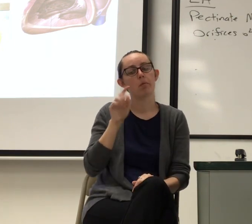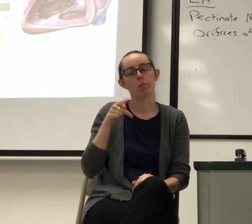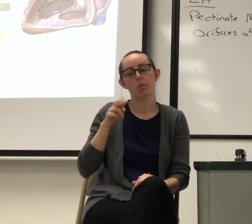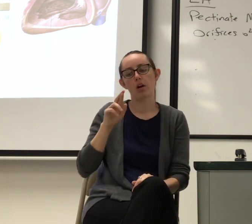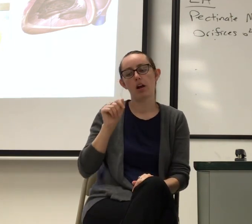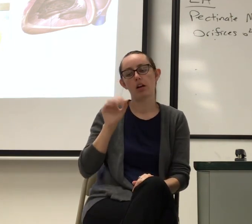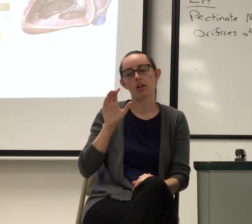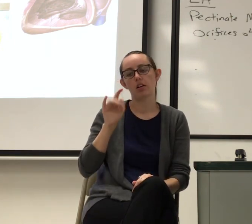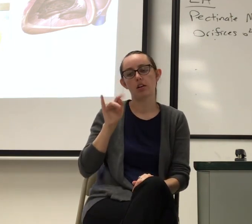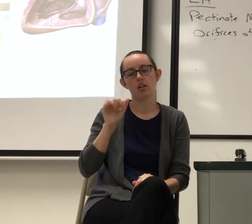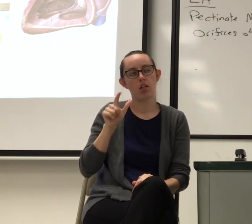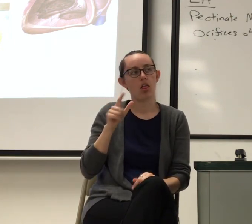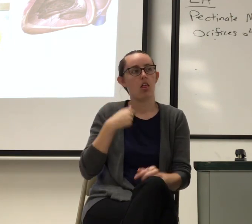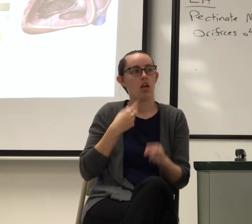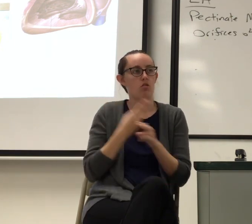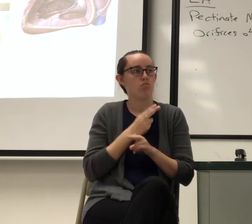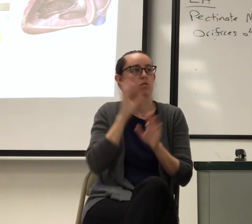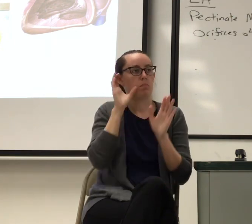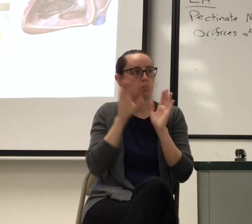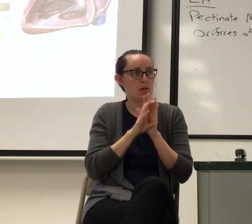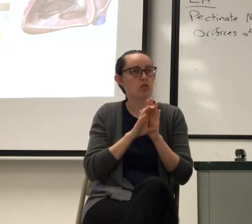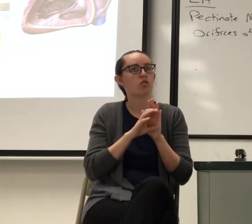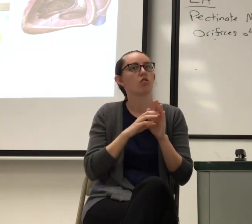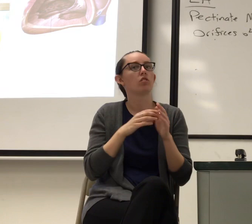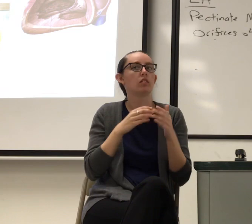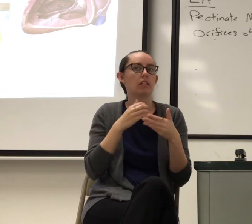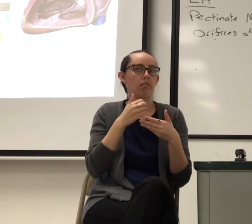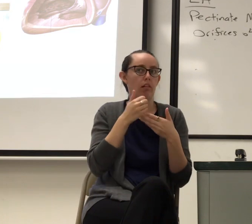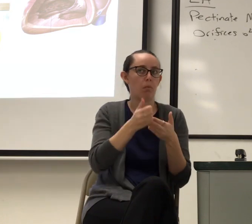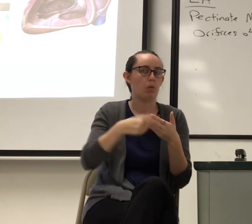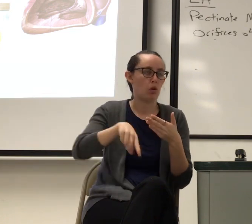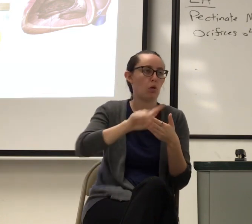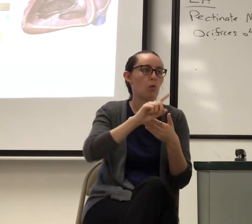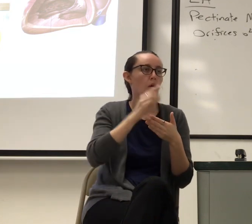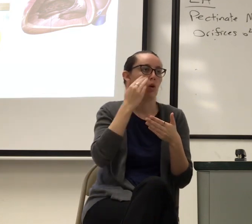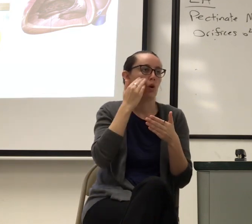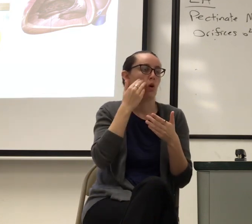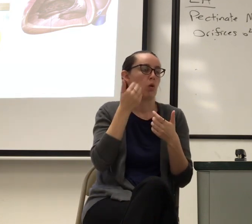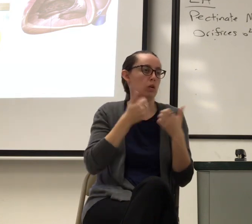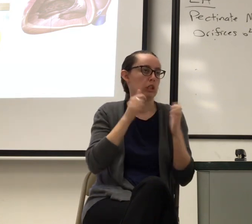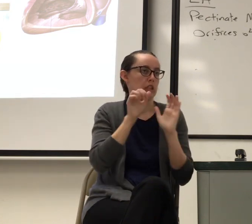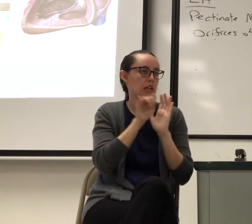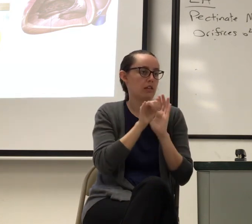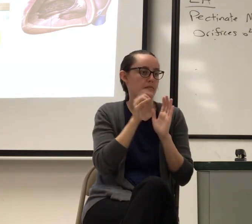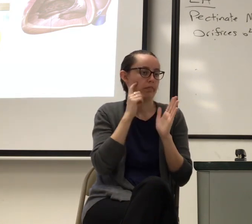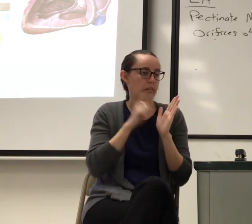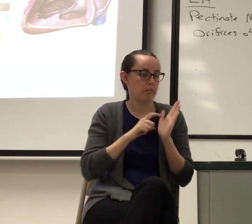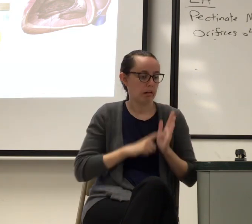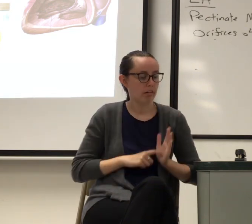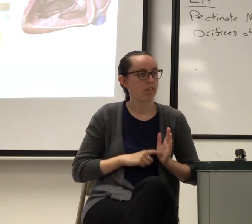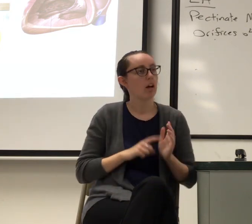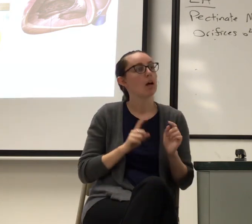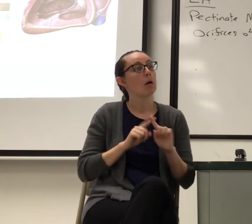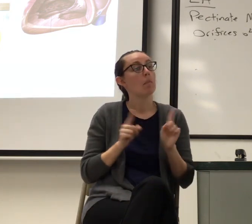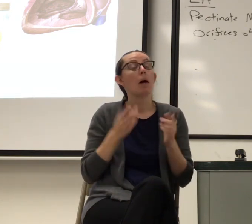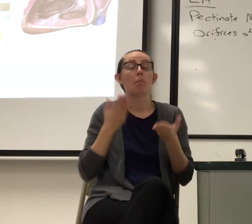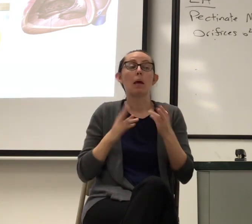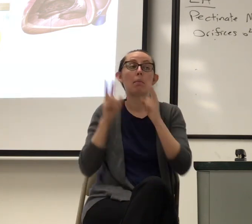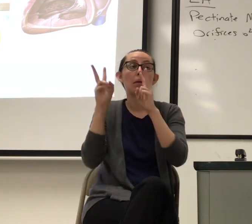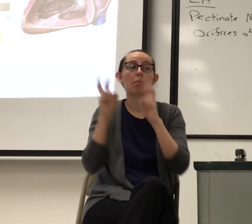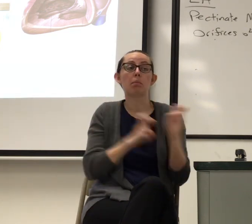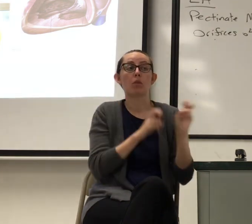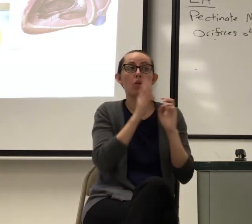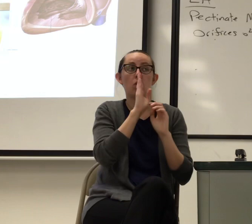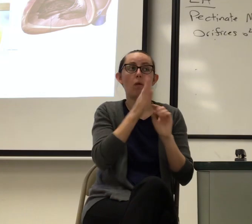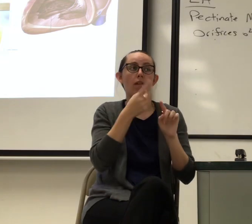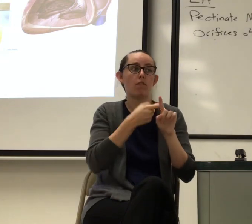to indicate what I want you to identify. I might do the same thing. I just might pull straight from the lecture slides. Since you already have them, I